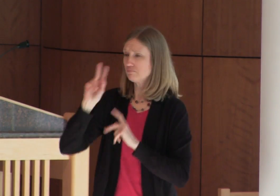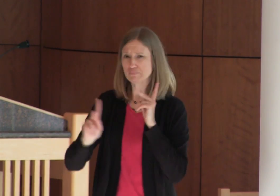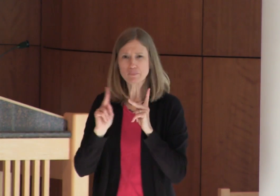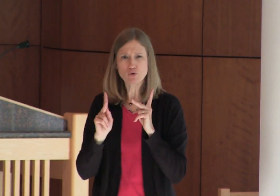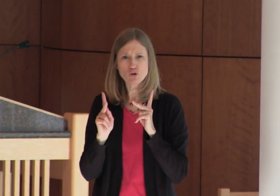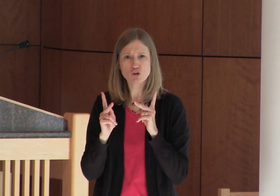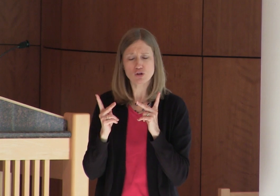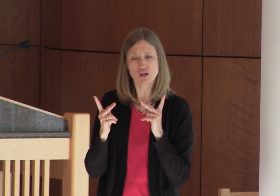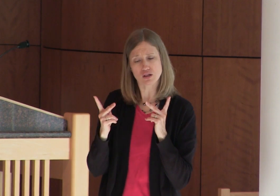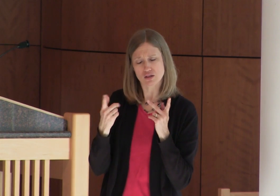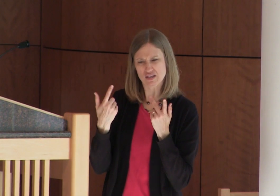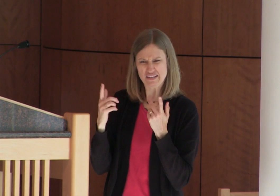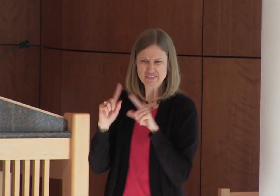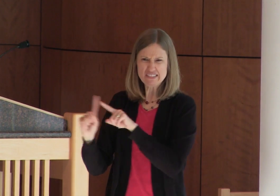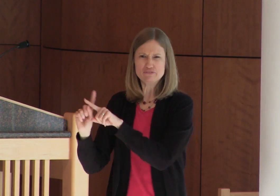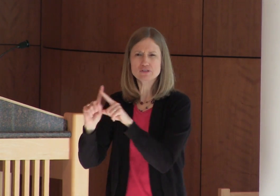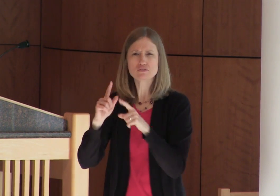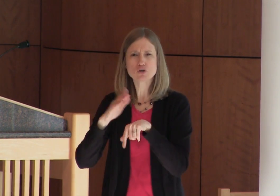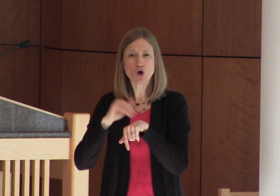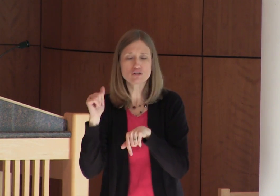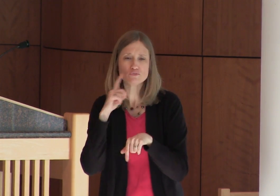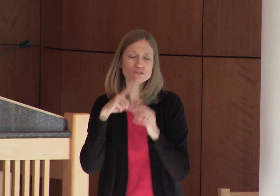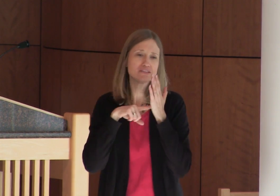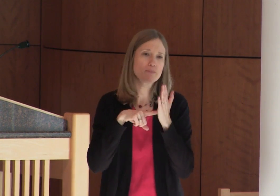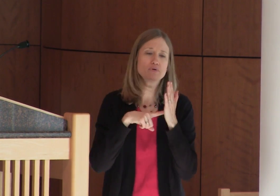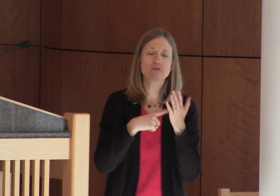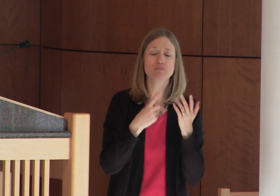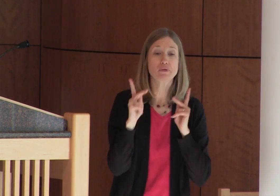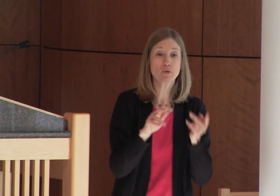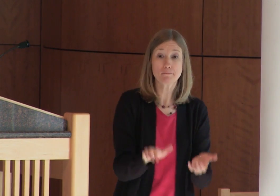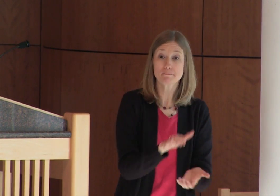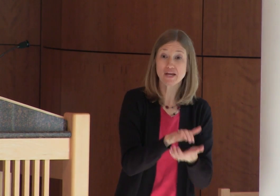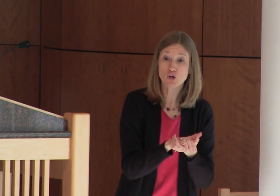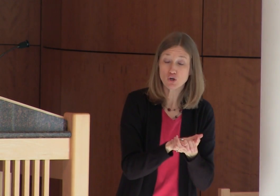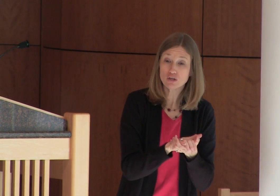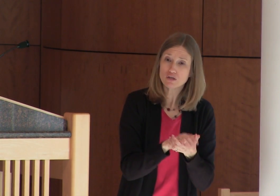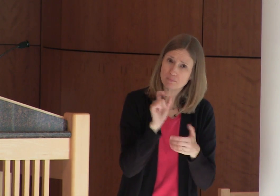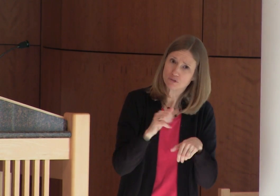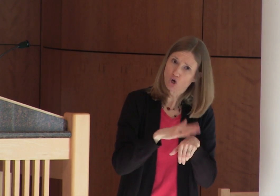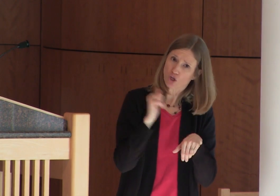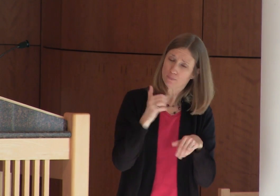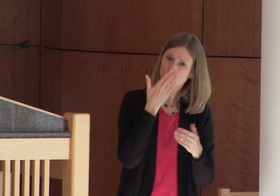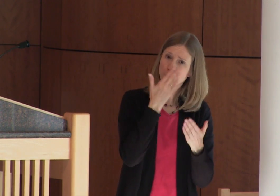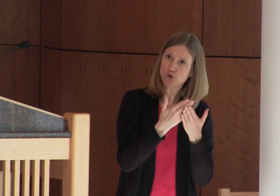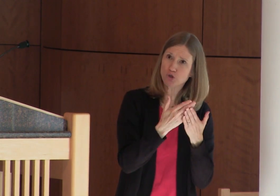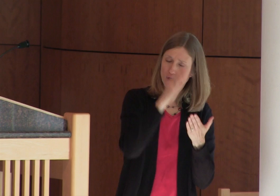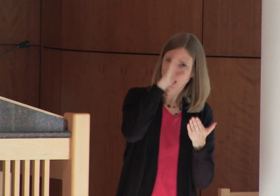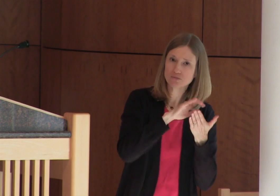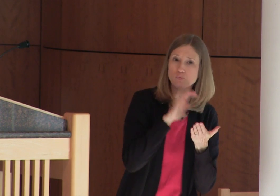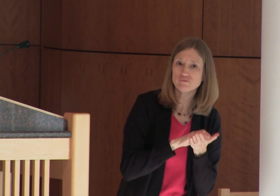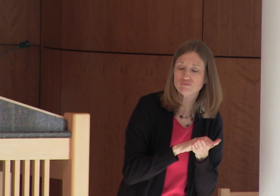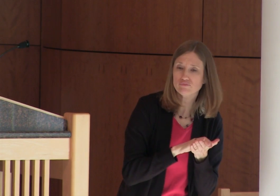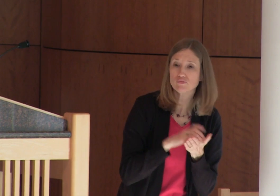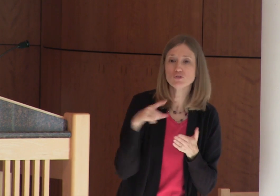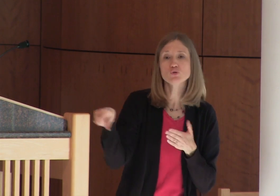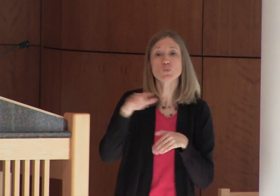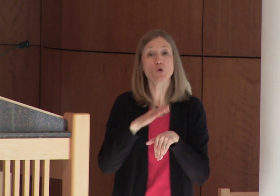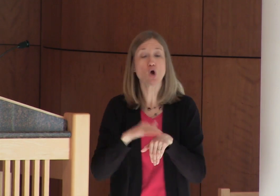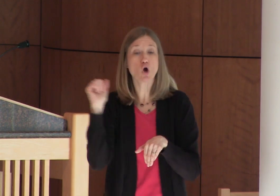spouses, And those of you who are married, we are called to be good parents and grandparents. Those of you who have children